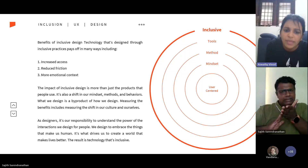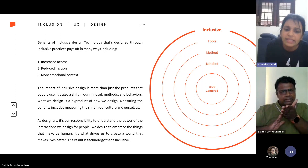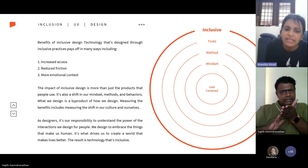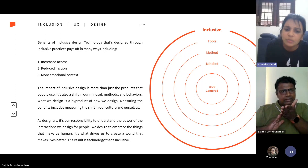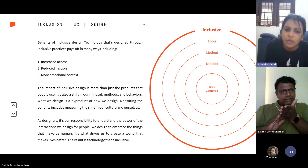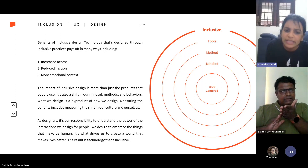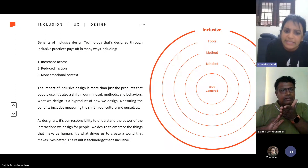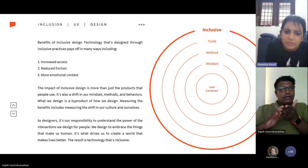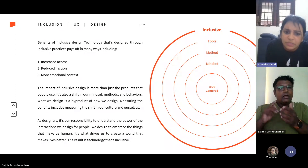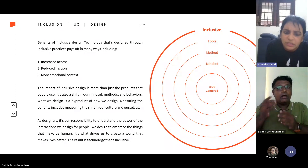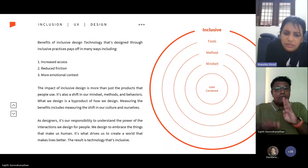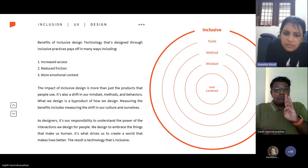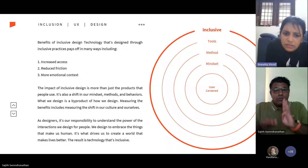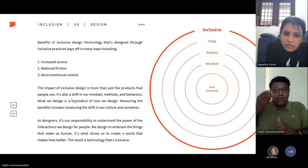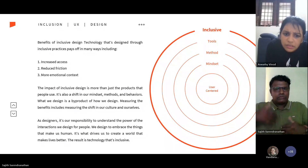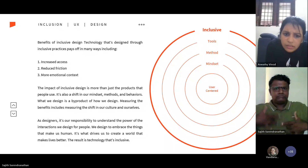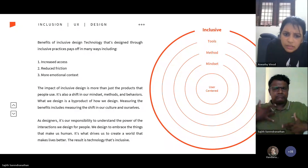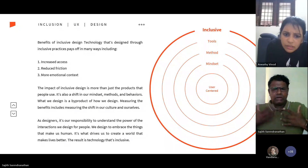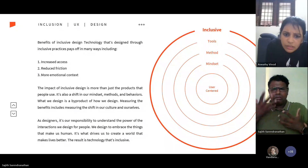How to make things more accessible?